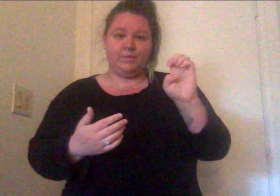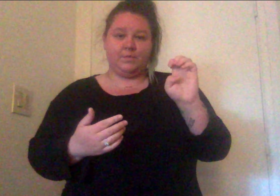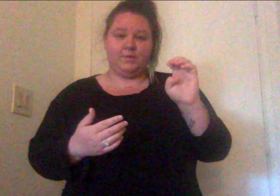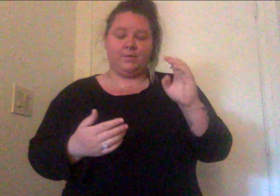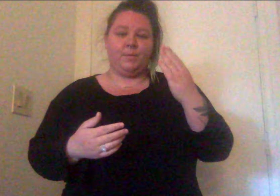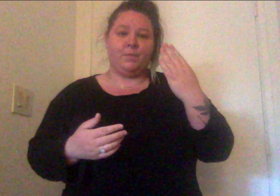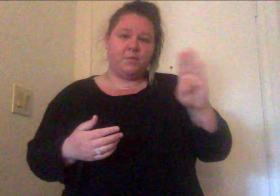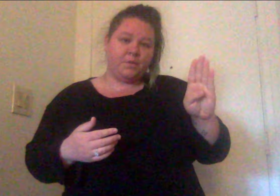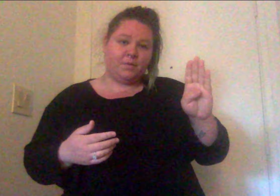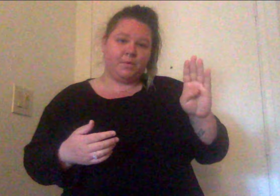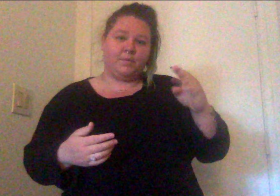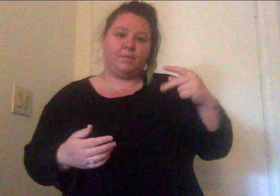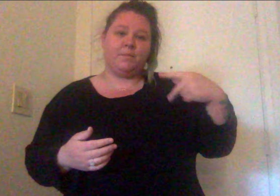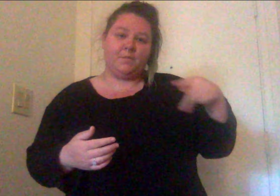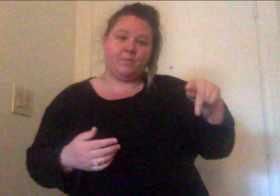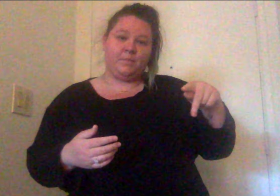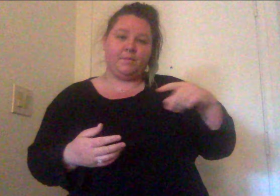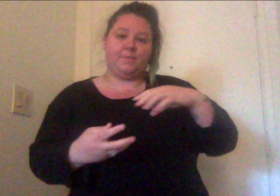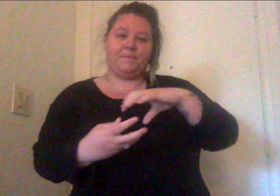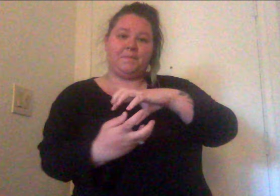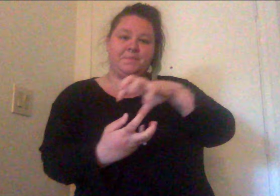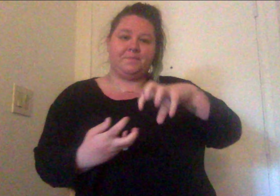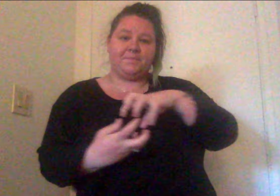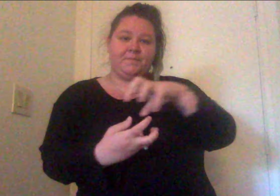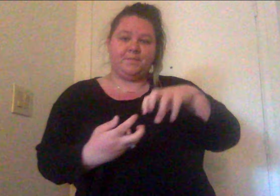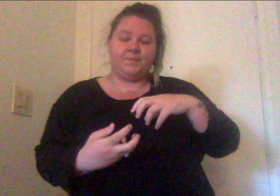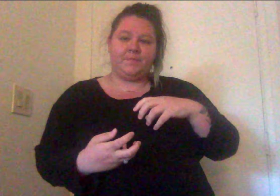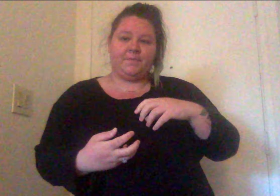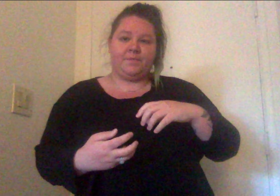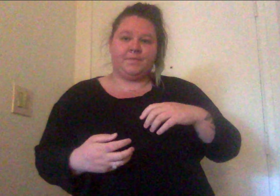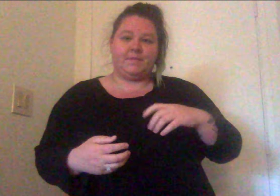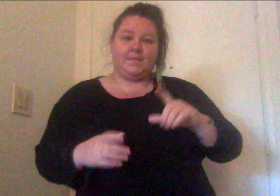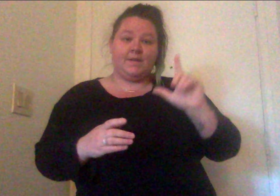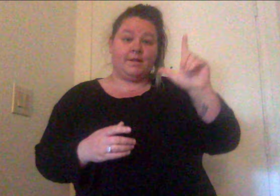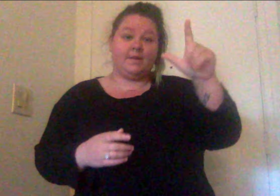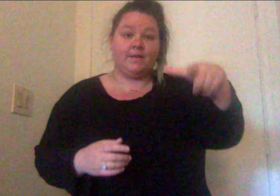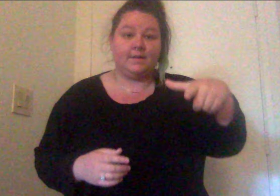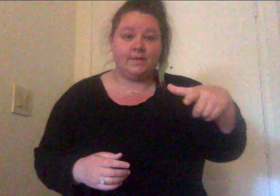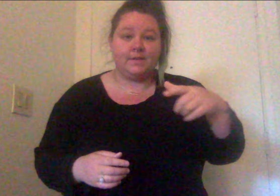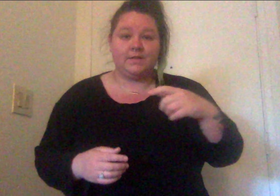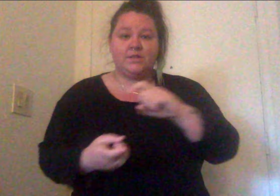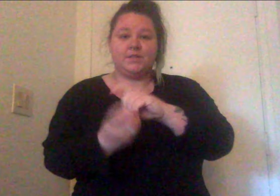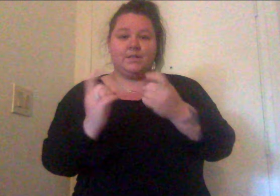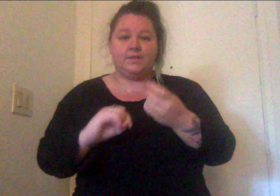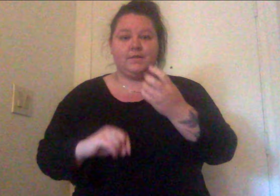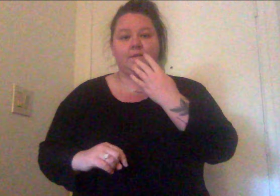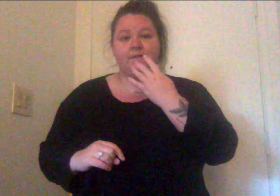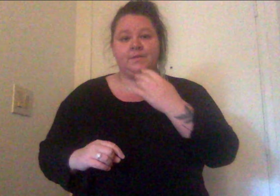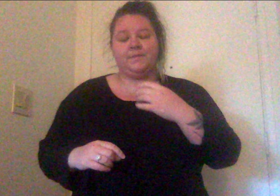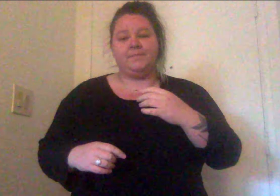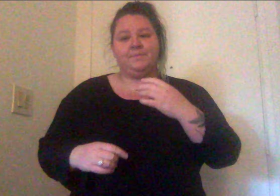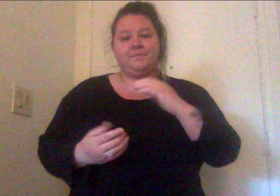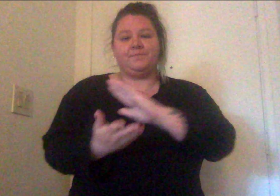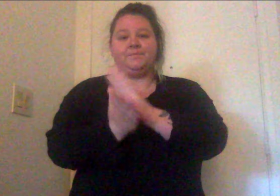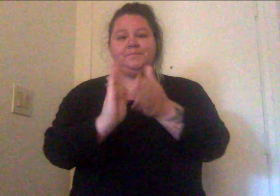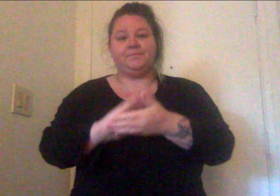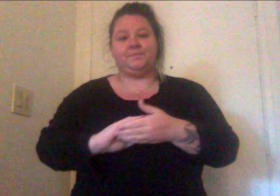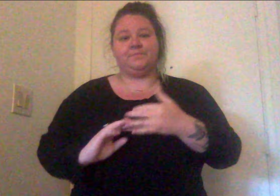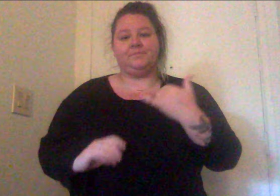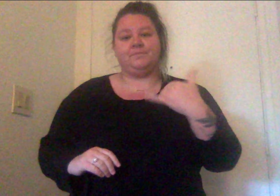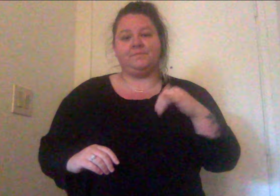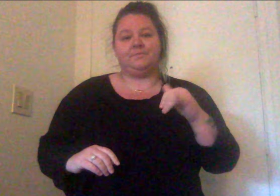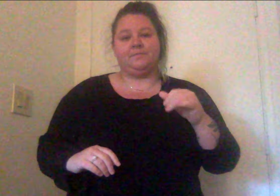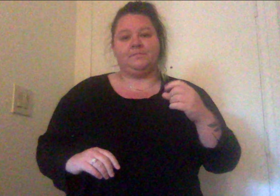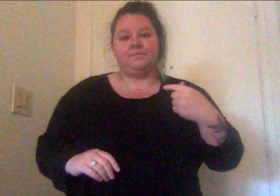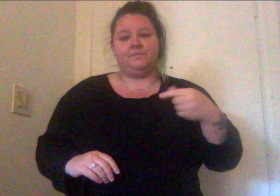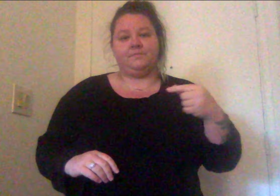and as the body reabsorbs, the coloring becomes lighter and lighter. That's why you see the light yellows and the light greens as the bruise heals. And